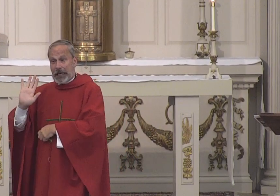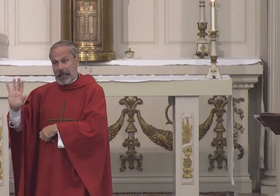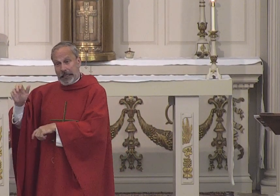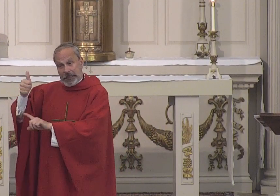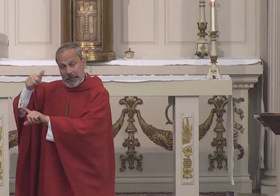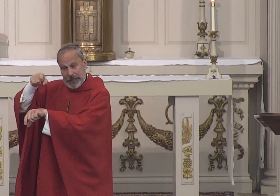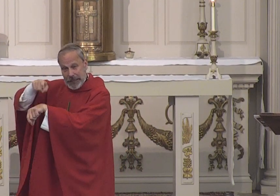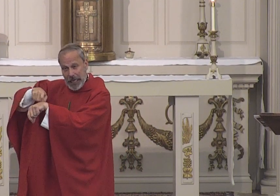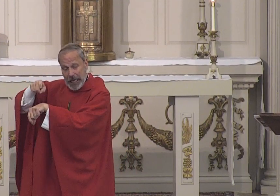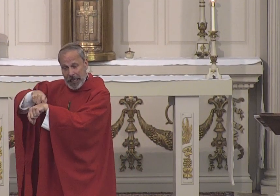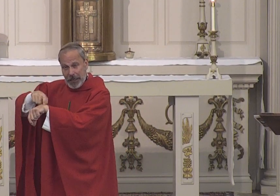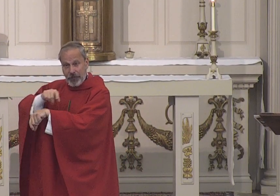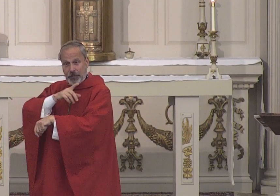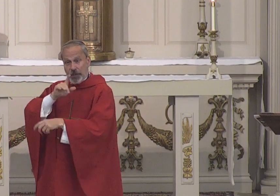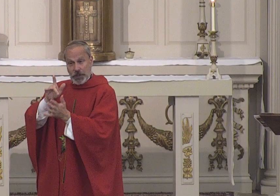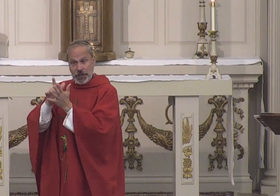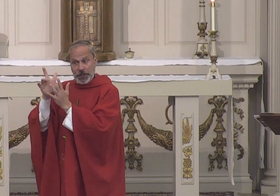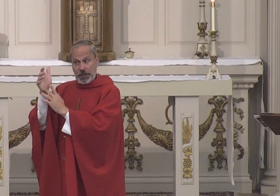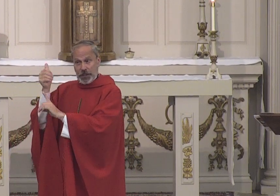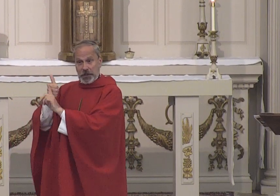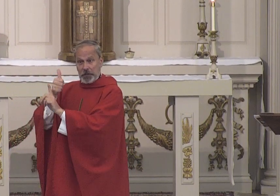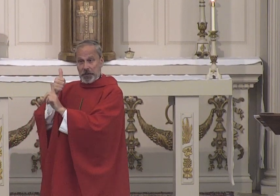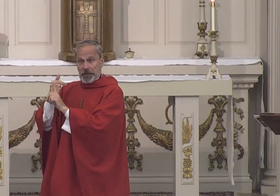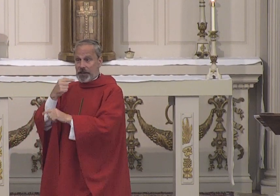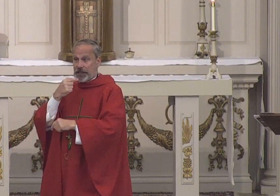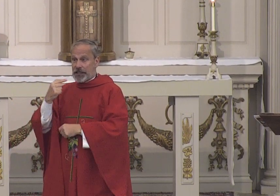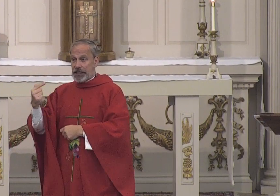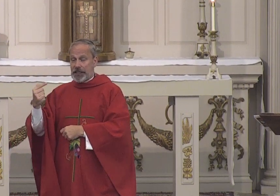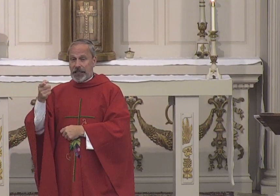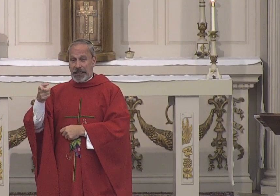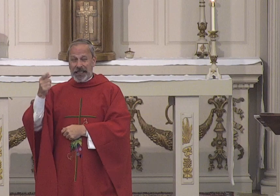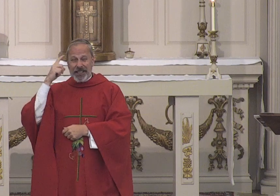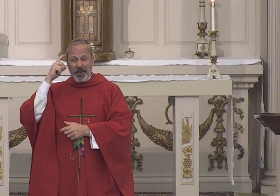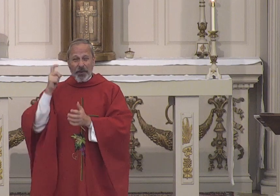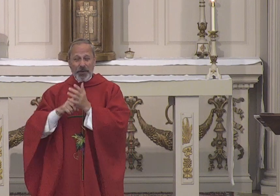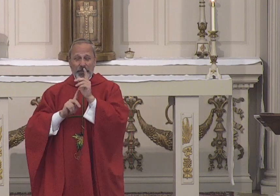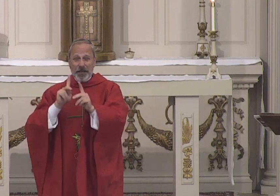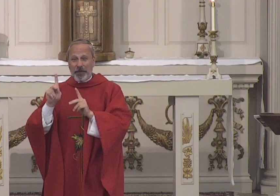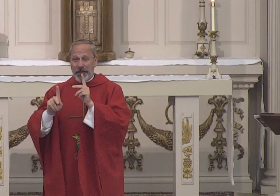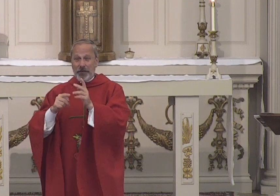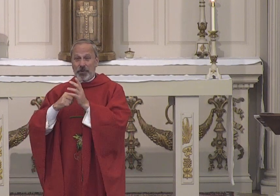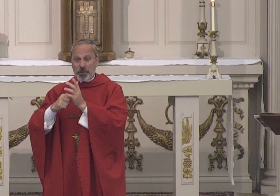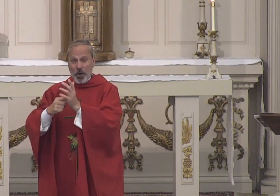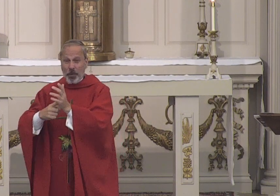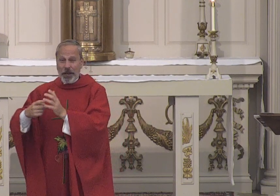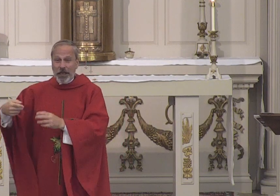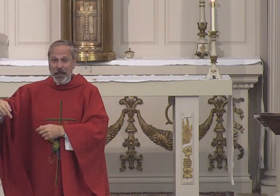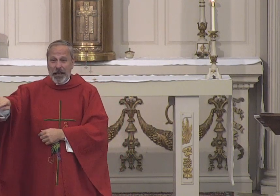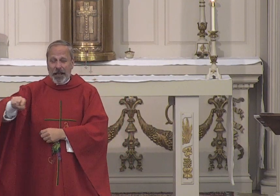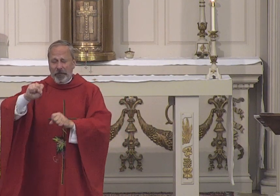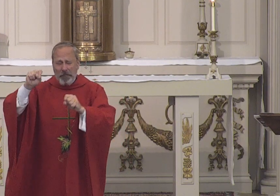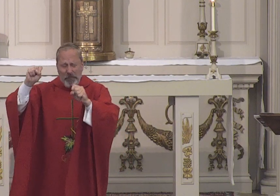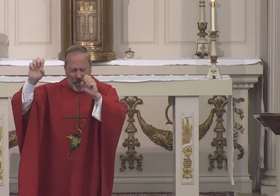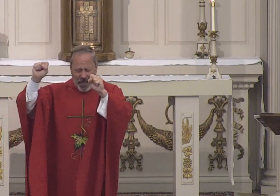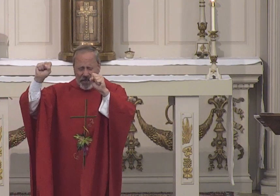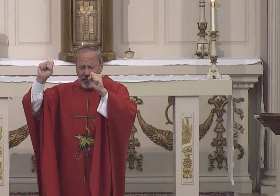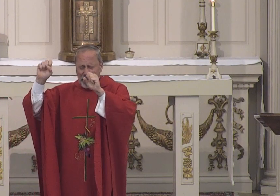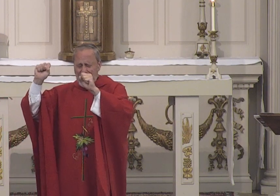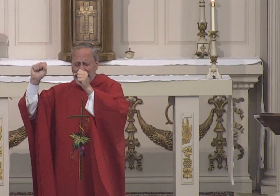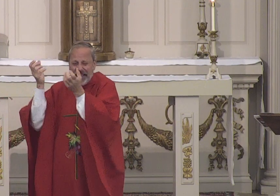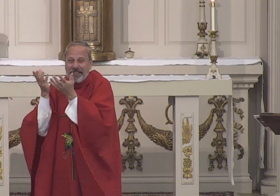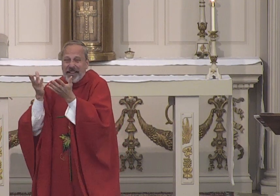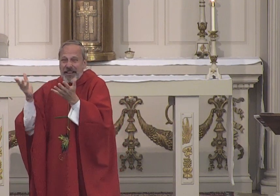But they had the same problem. Back then, Jesus is telling the people, the crowds, he's showing